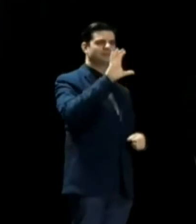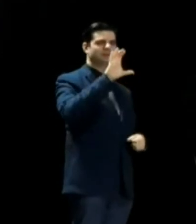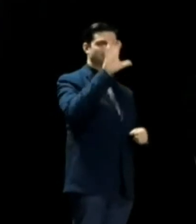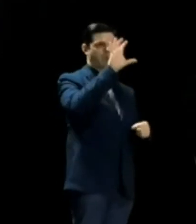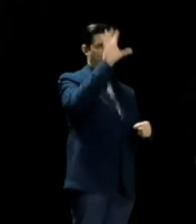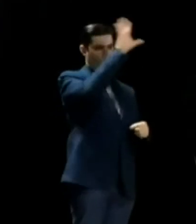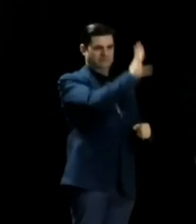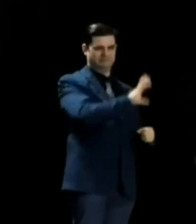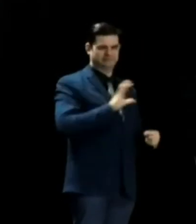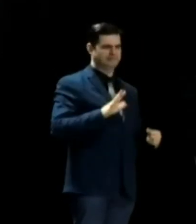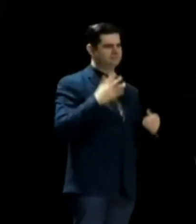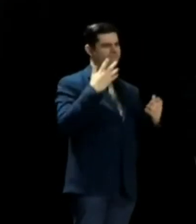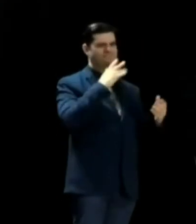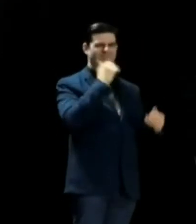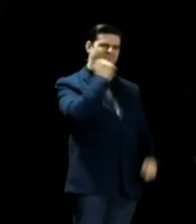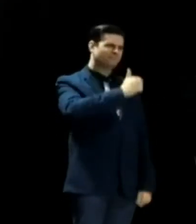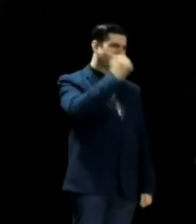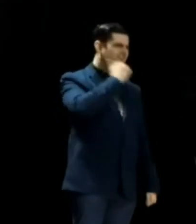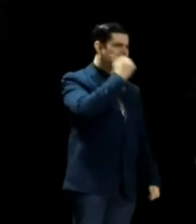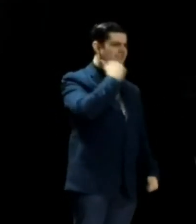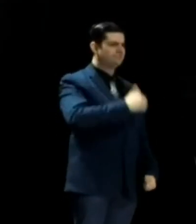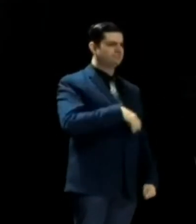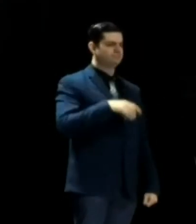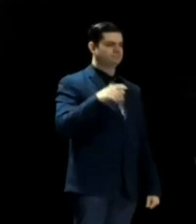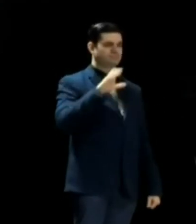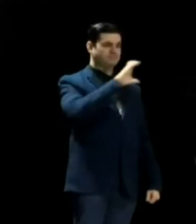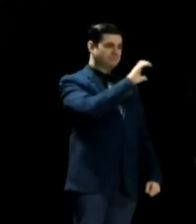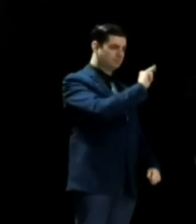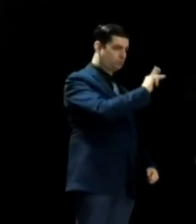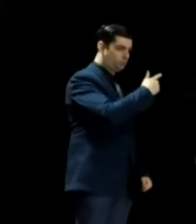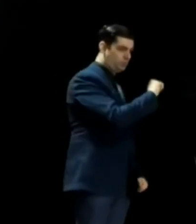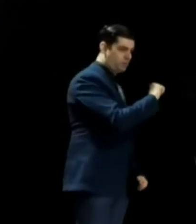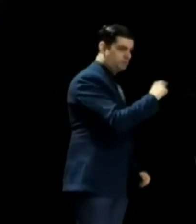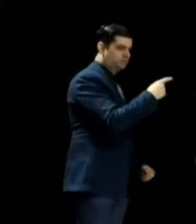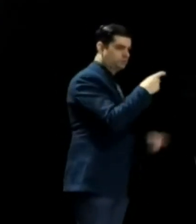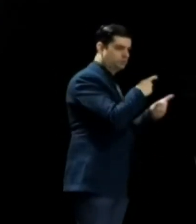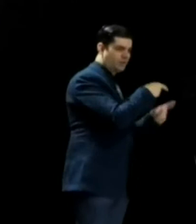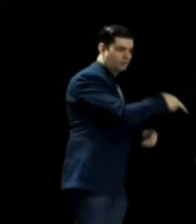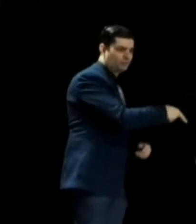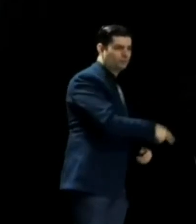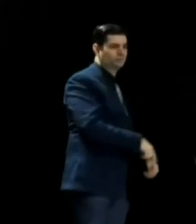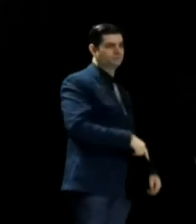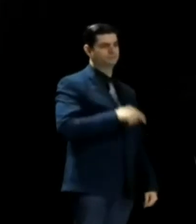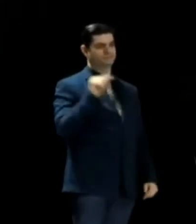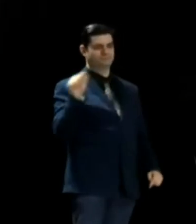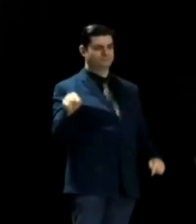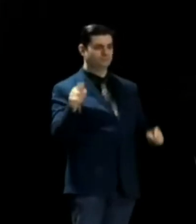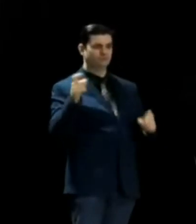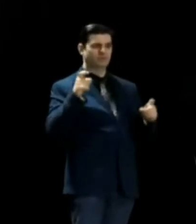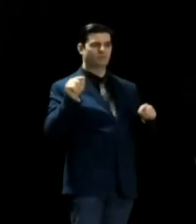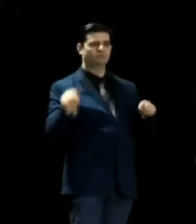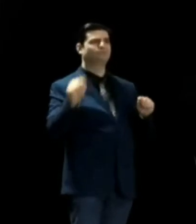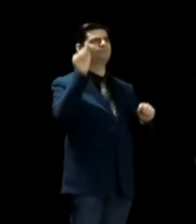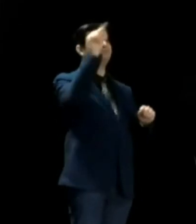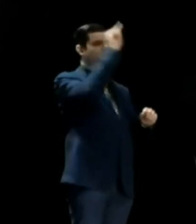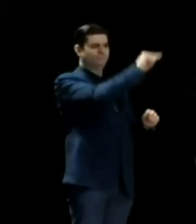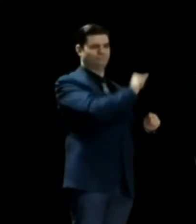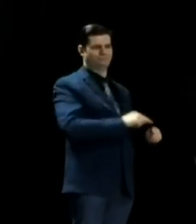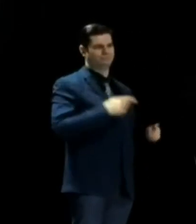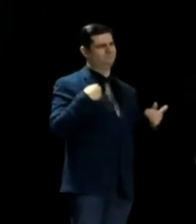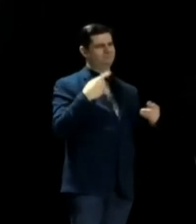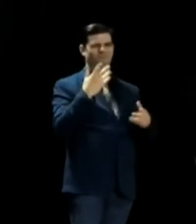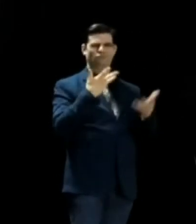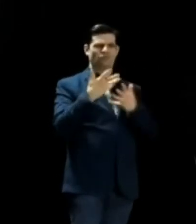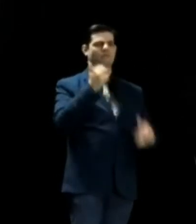The Cayuga County chair and Oswego County chairs and Billy Barlow and I, we're talking weekly. So